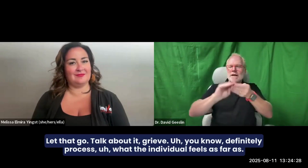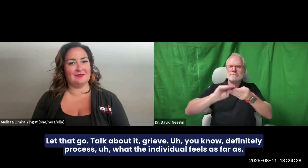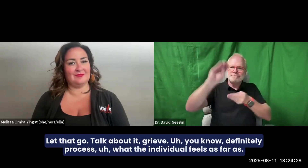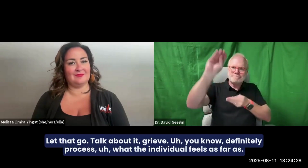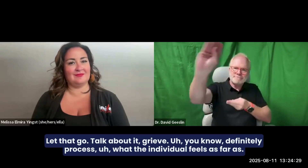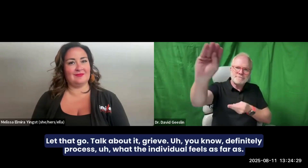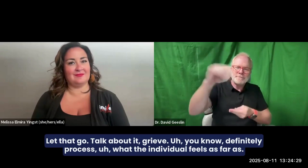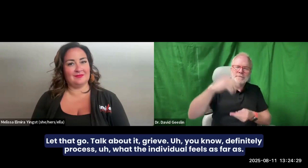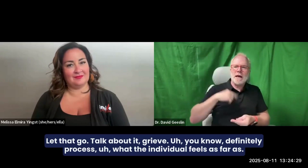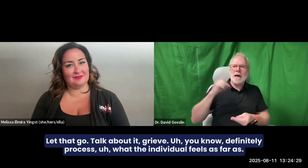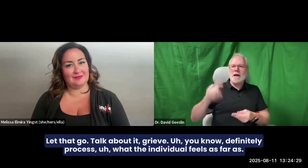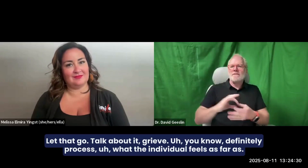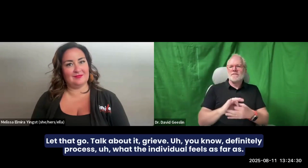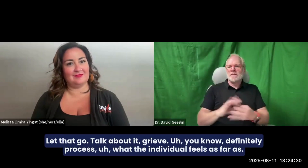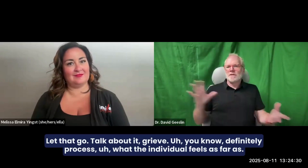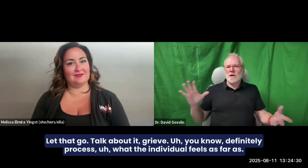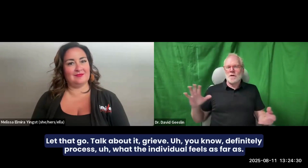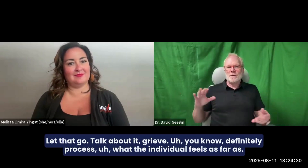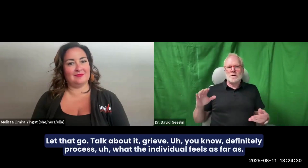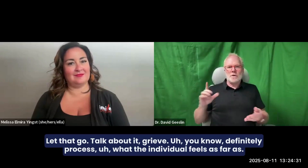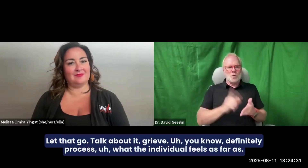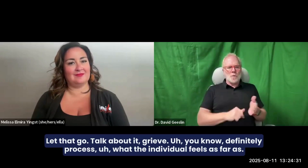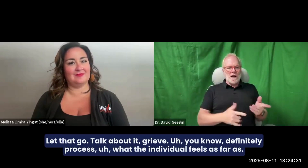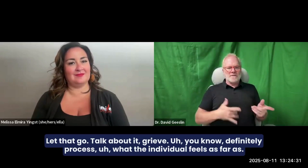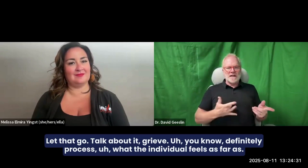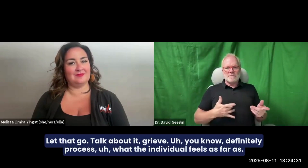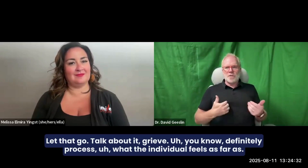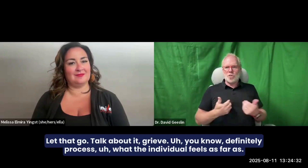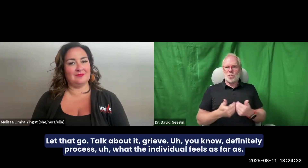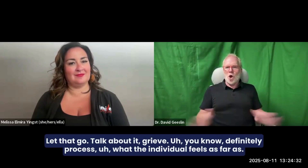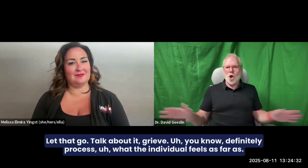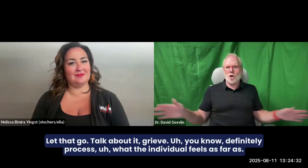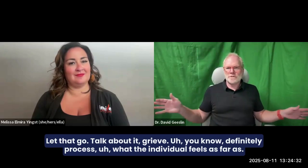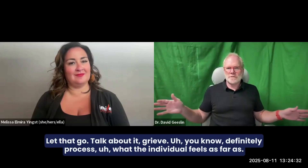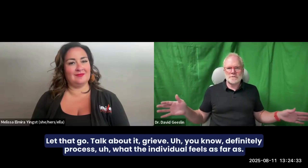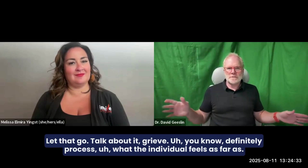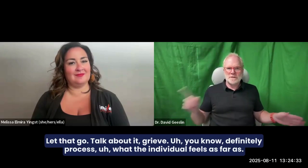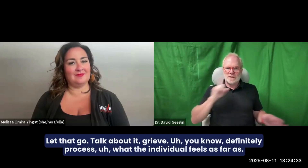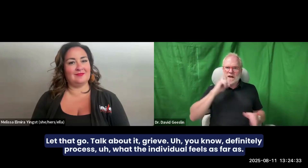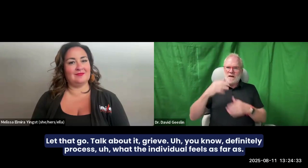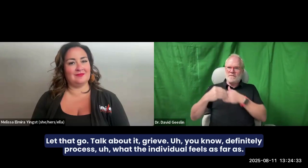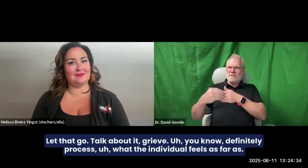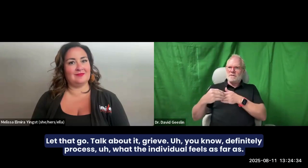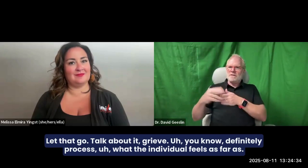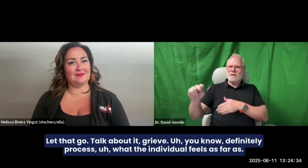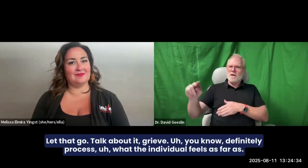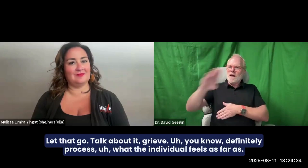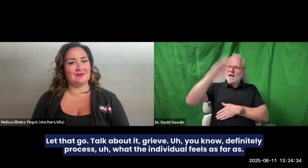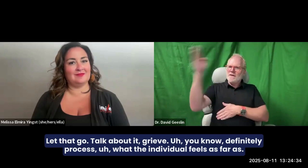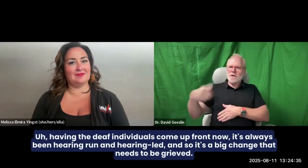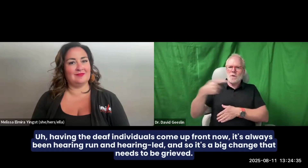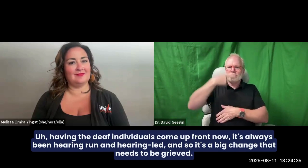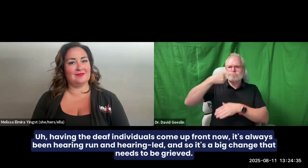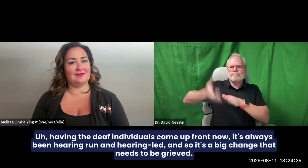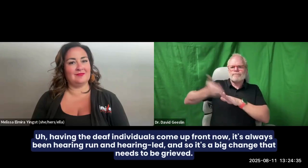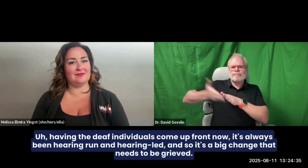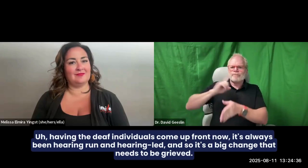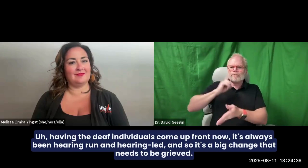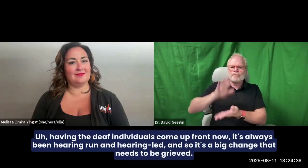it, grieve, uh, you know, definitely process what the individual feels as far